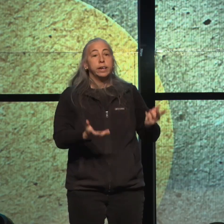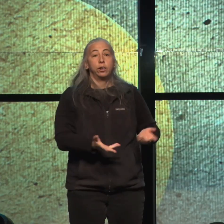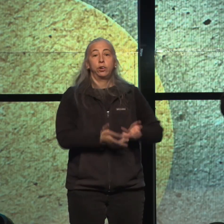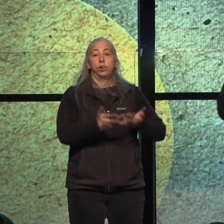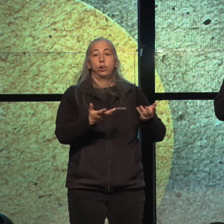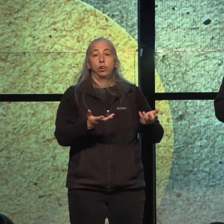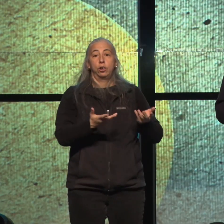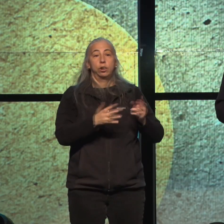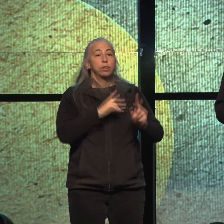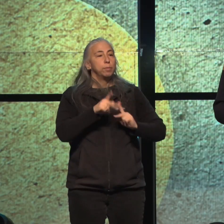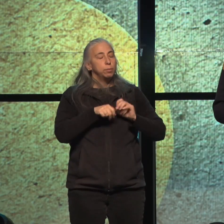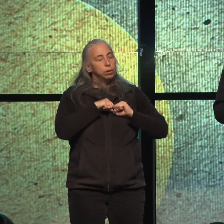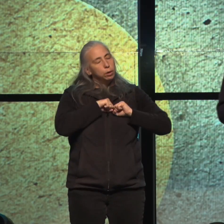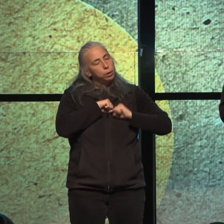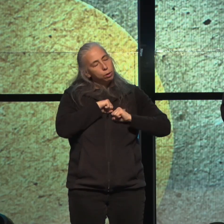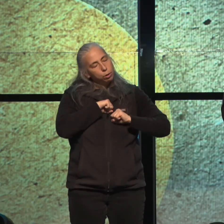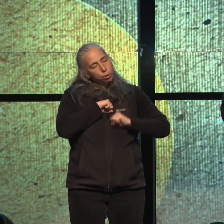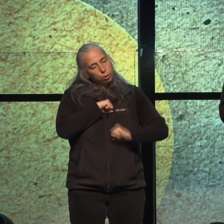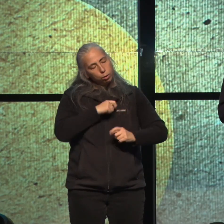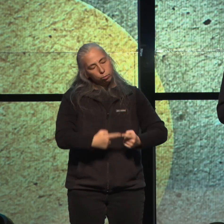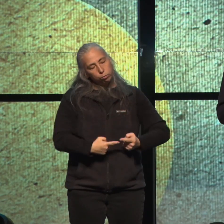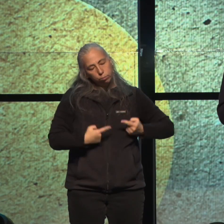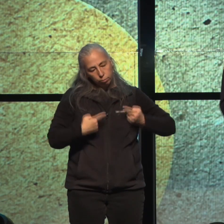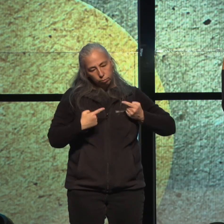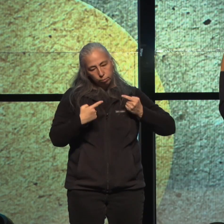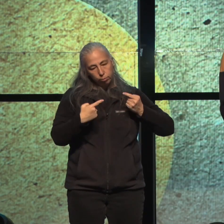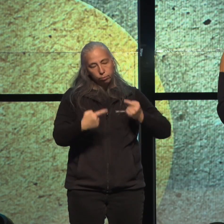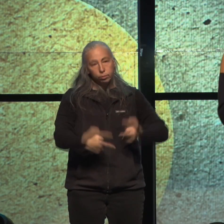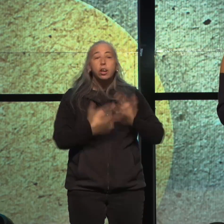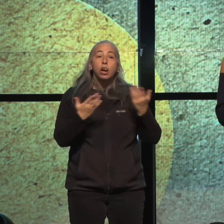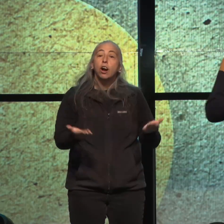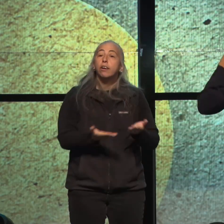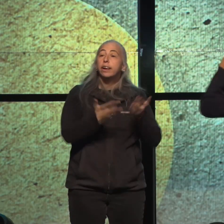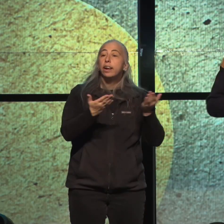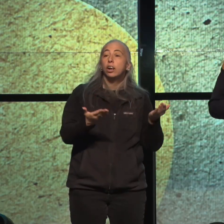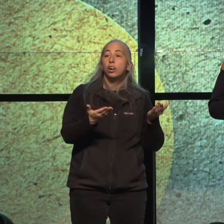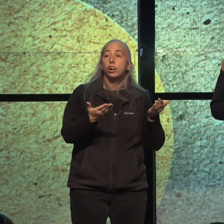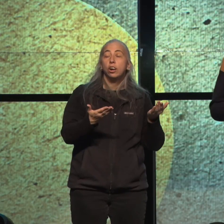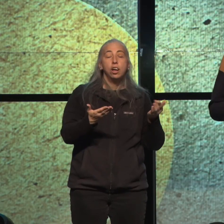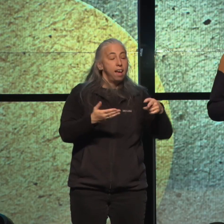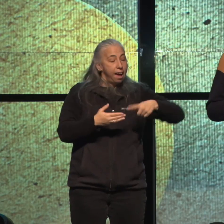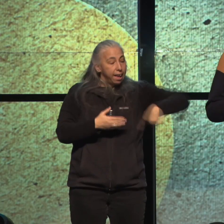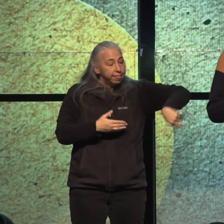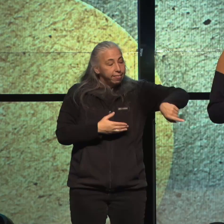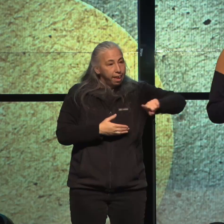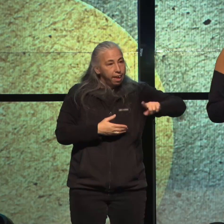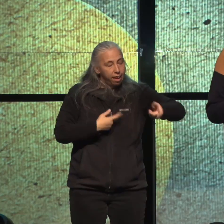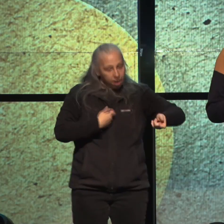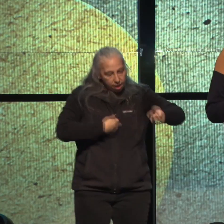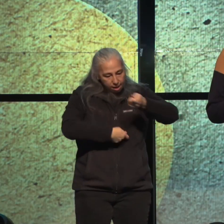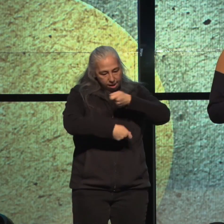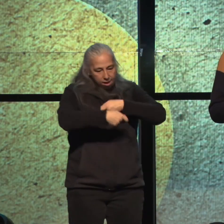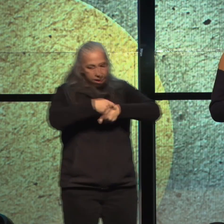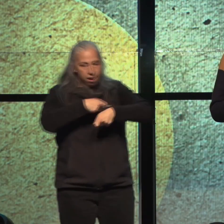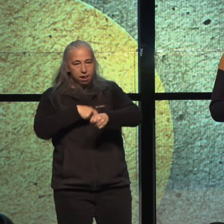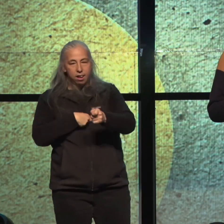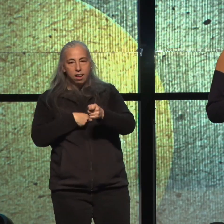The grieving ones are here. And they are here replacing our heart of stone with a heart of